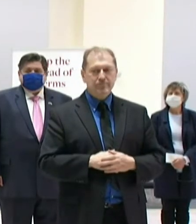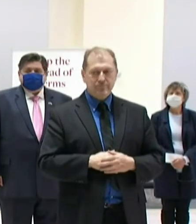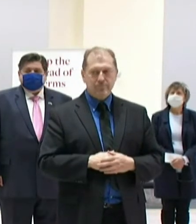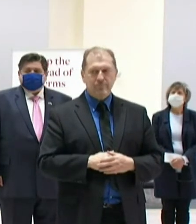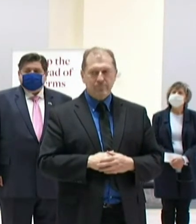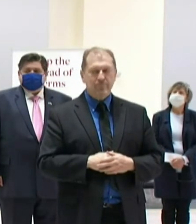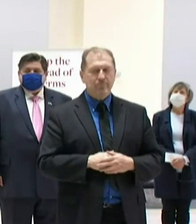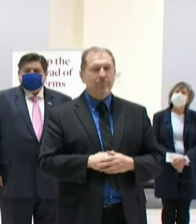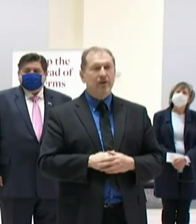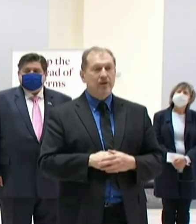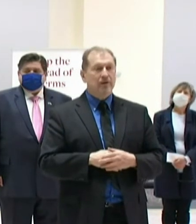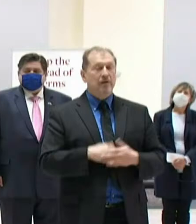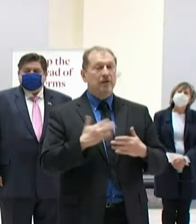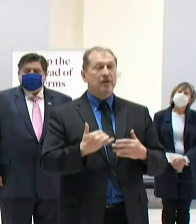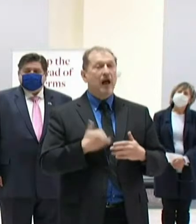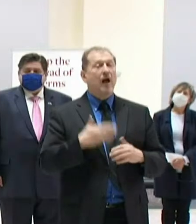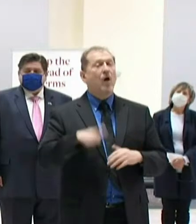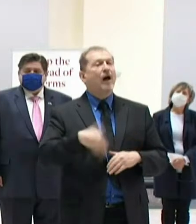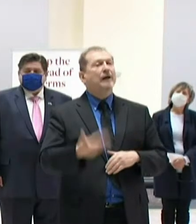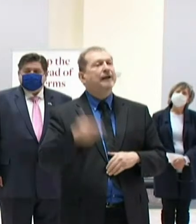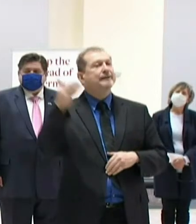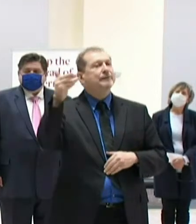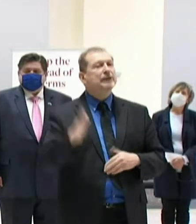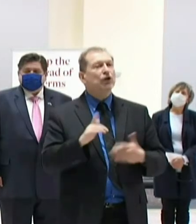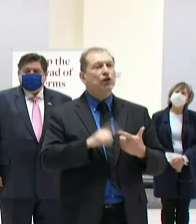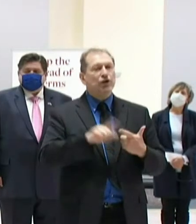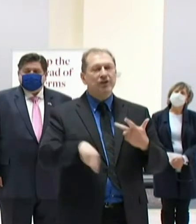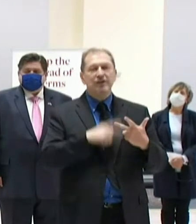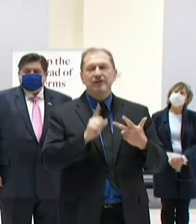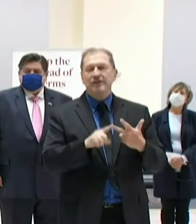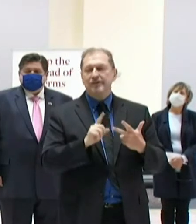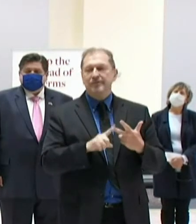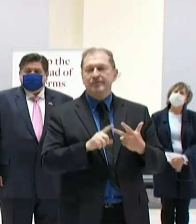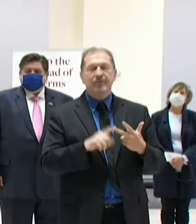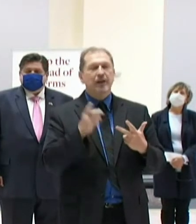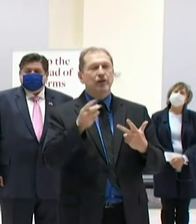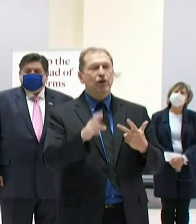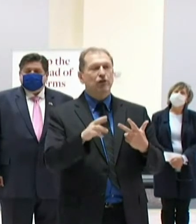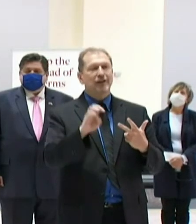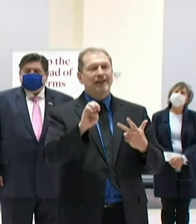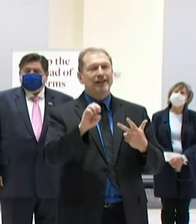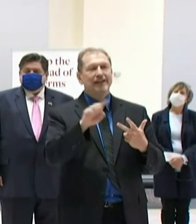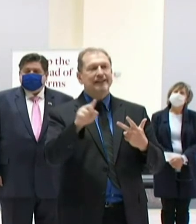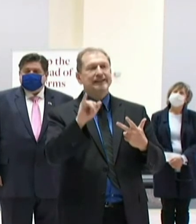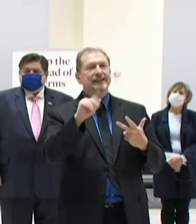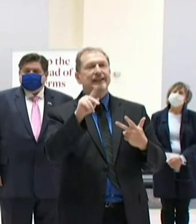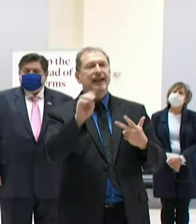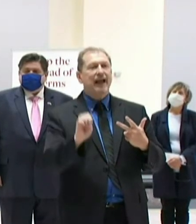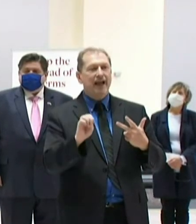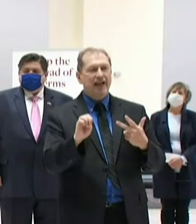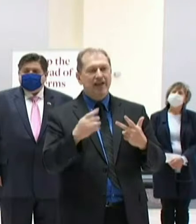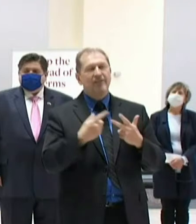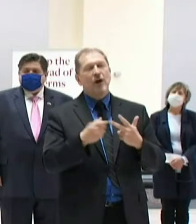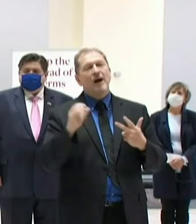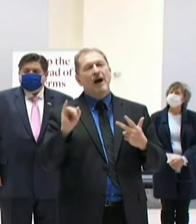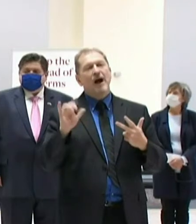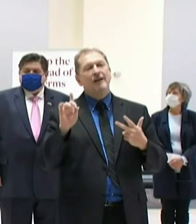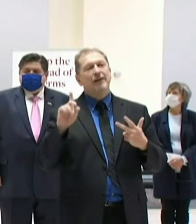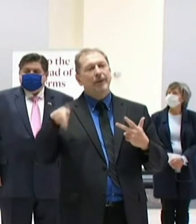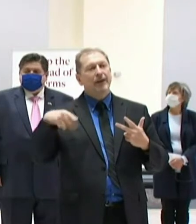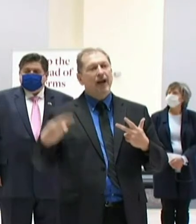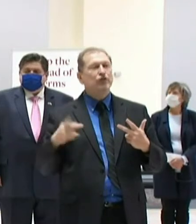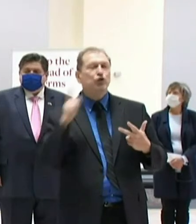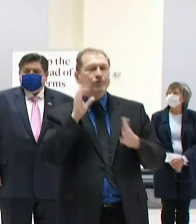And with that, I would like to turn it over to Dr. Ezike of IDPH to say a few